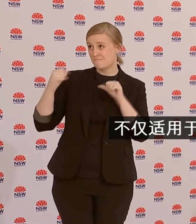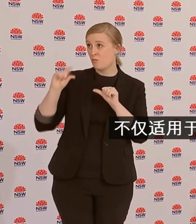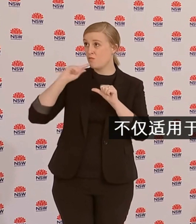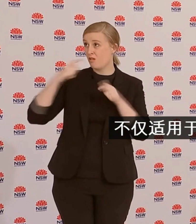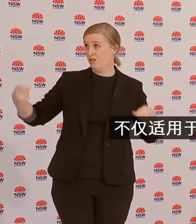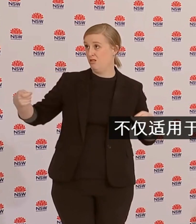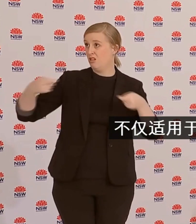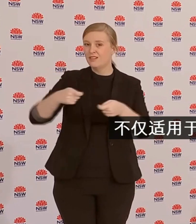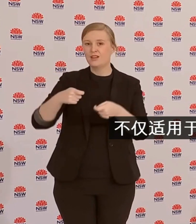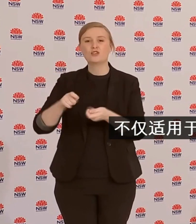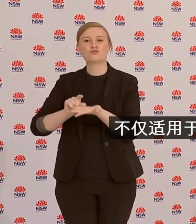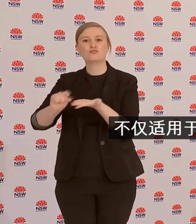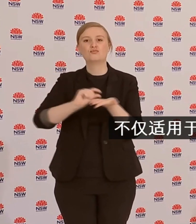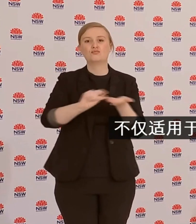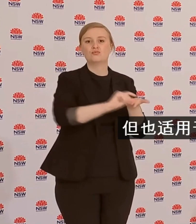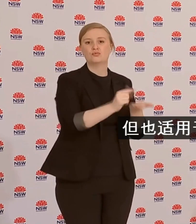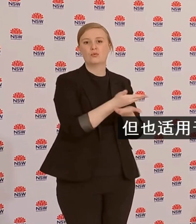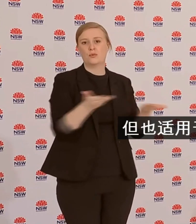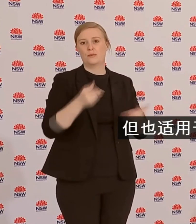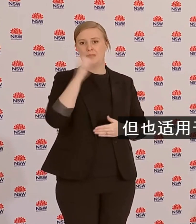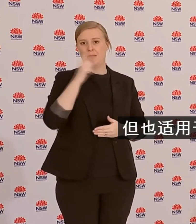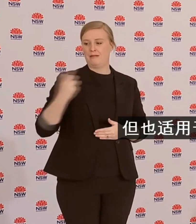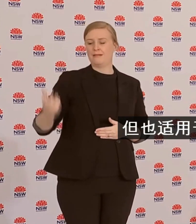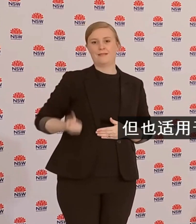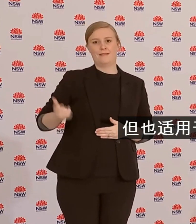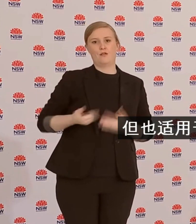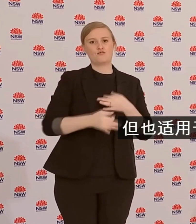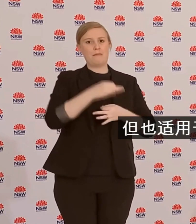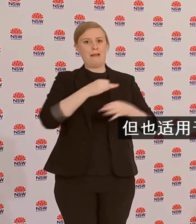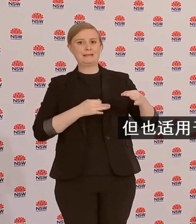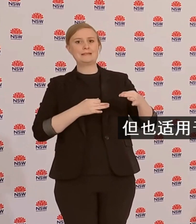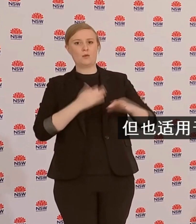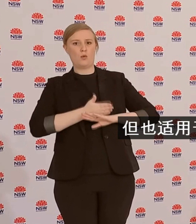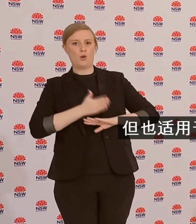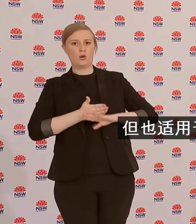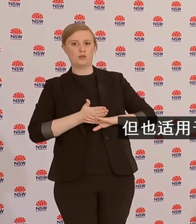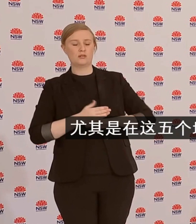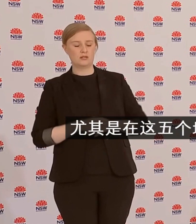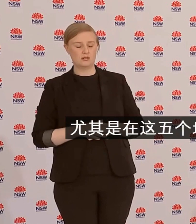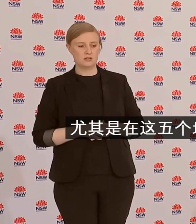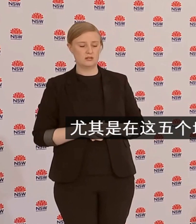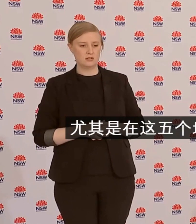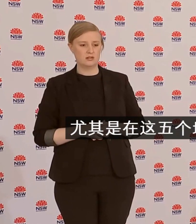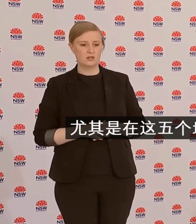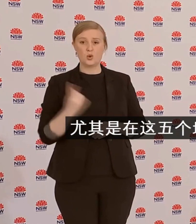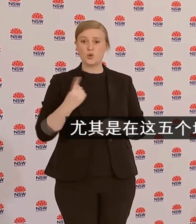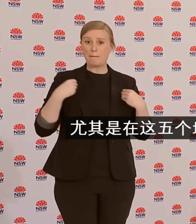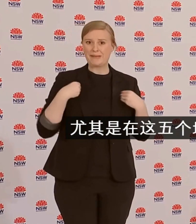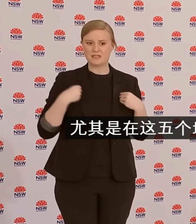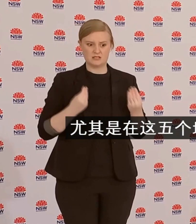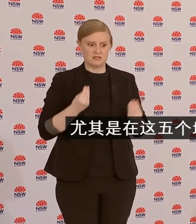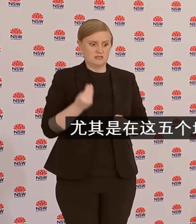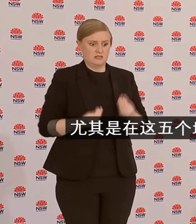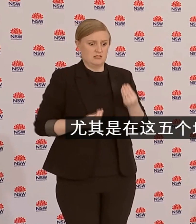not only for individuals who are doing it tough, but also for businesses who are doing it tough. And also, in those